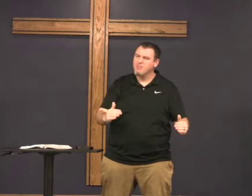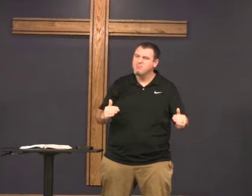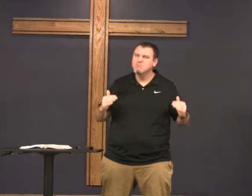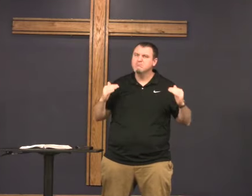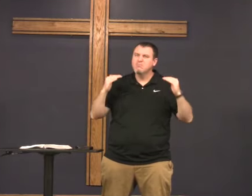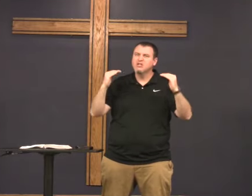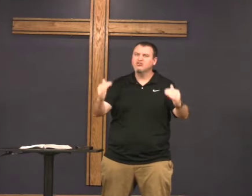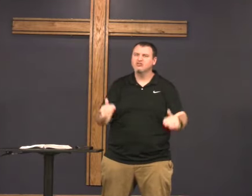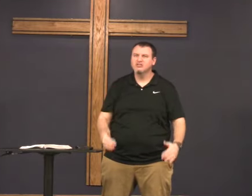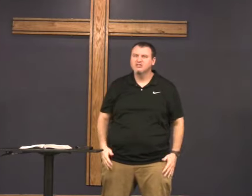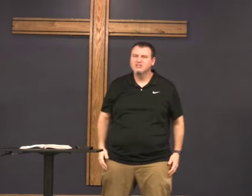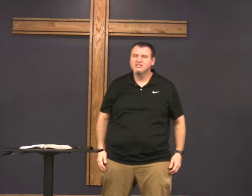majesty.